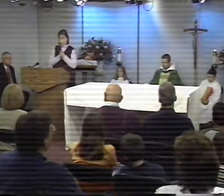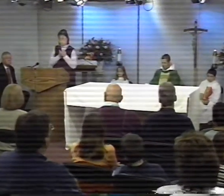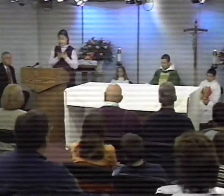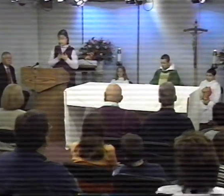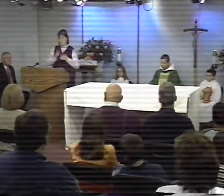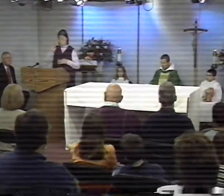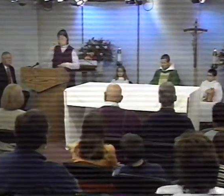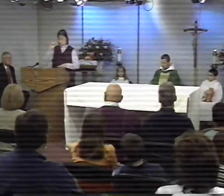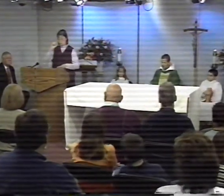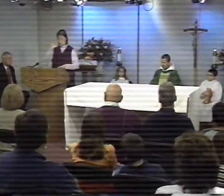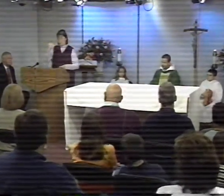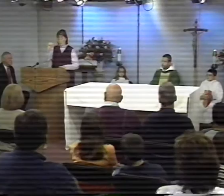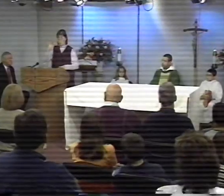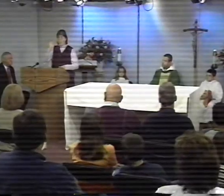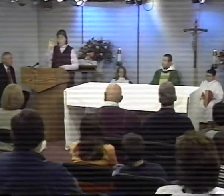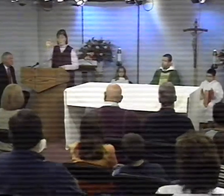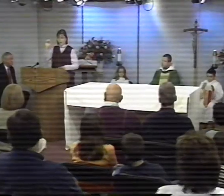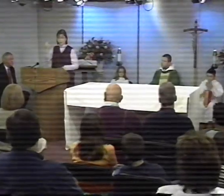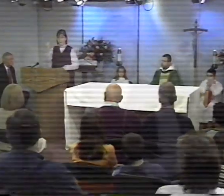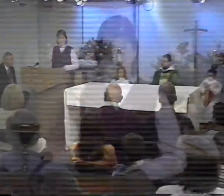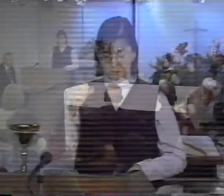A reading from the second book of Maccabees.